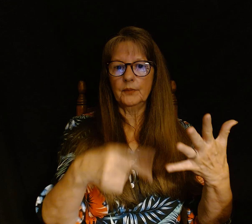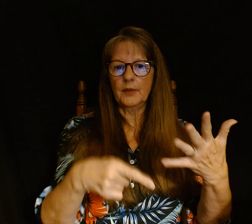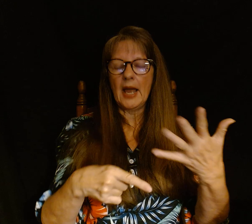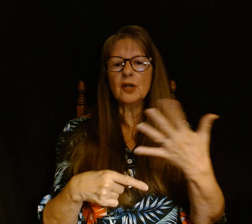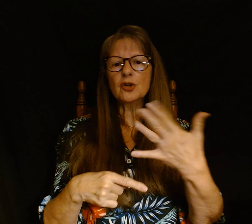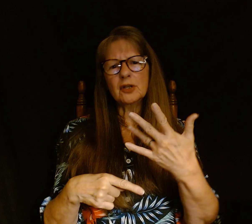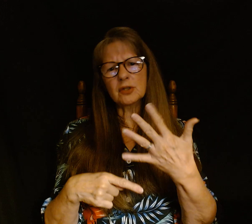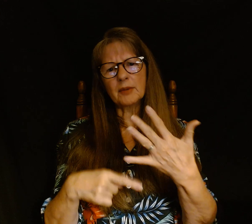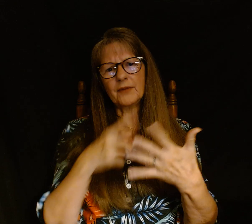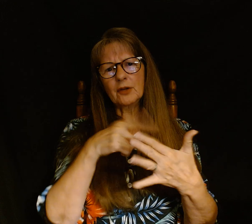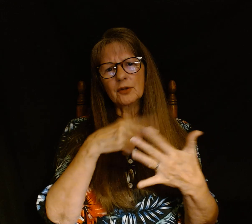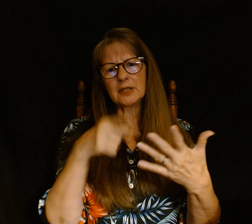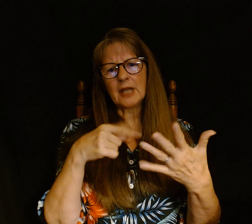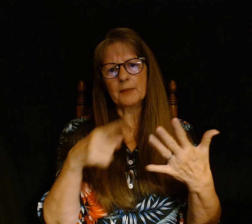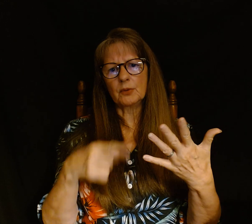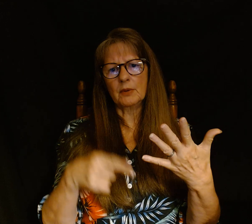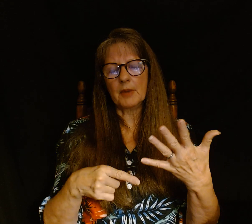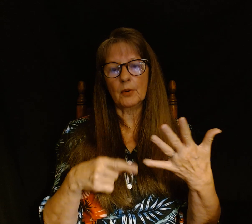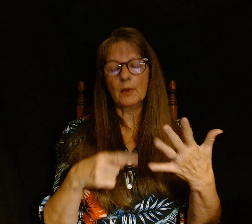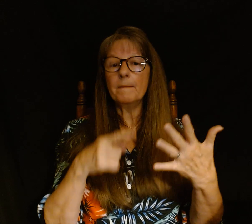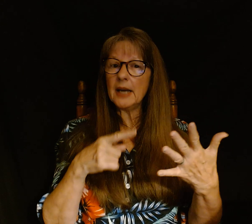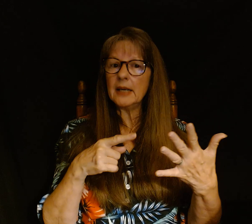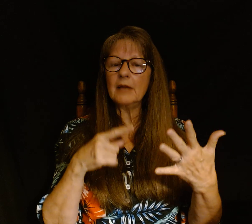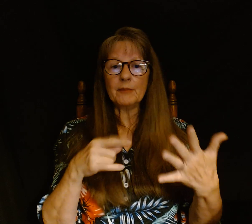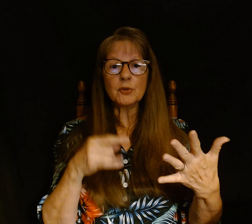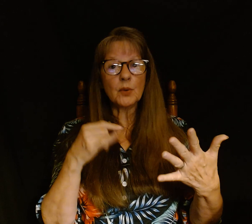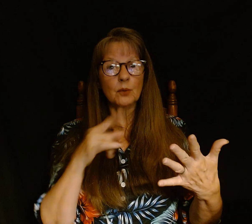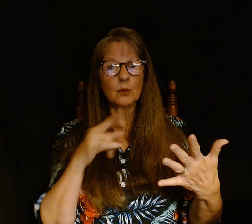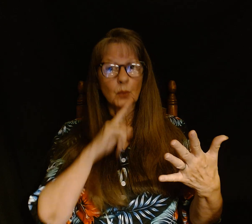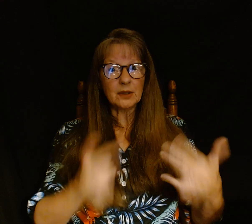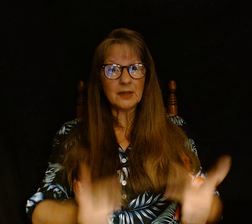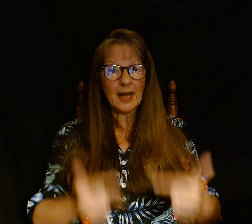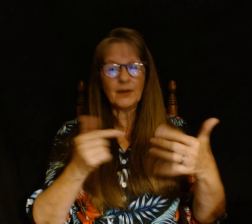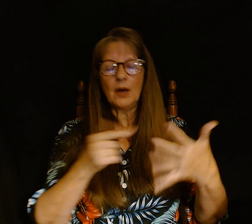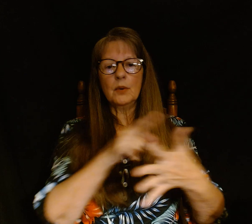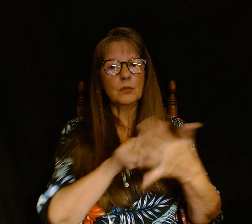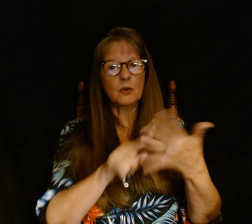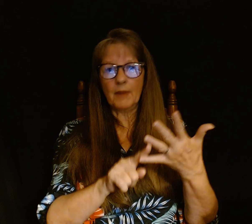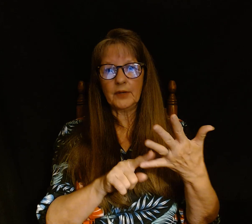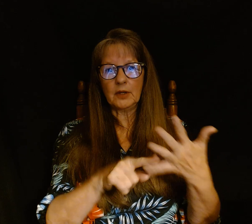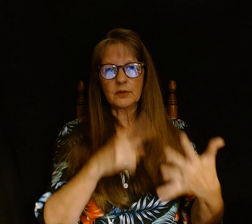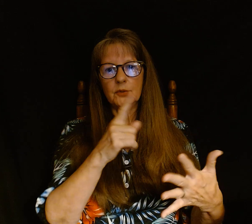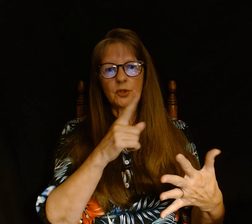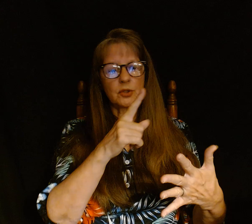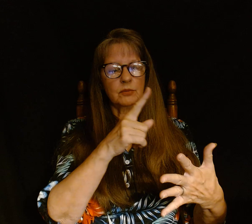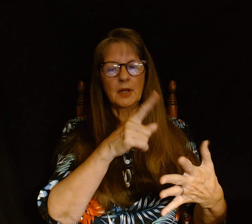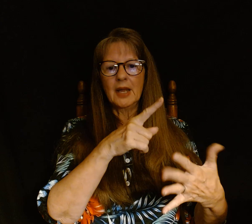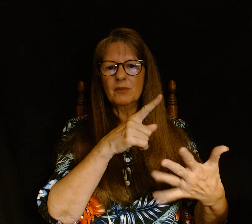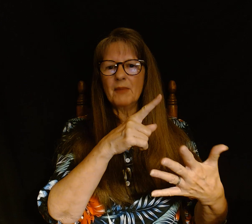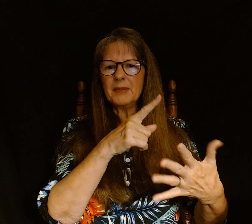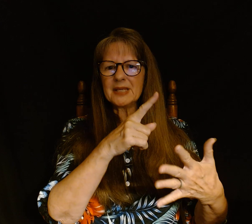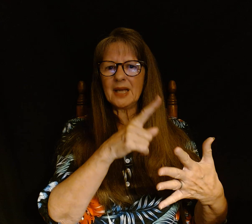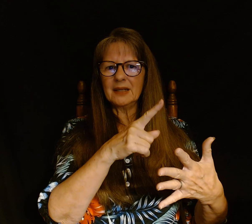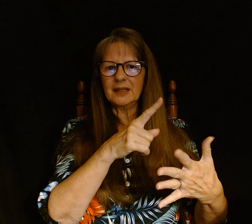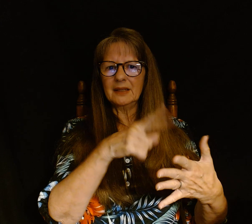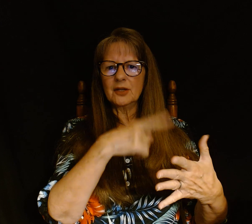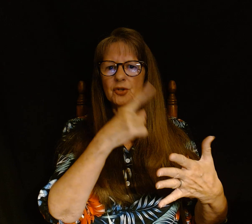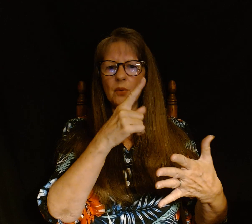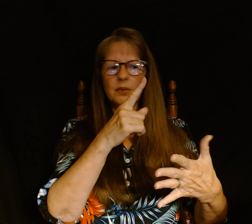I usually use my fingers because it helps to remember. But if I'm doing it in real life, I wouldn't move my fingers. I would just, maybe slightly, because you're going to this